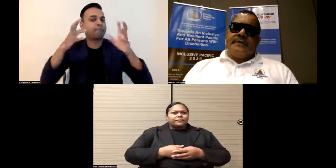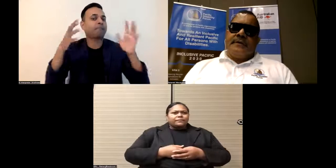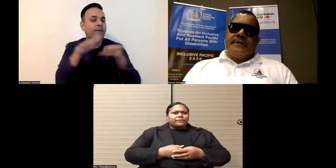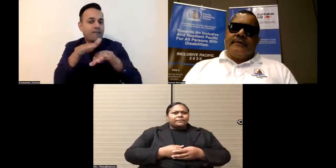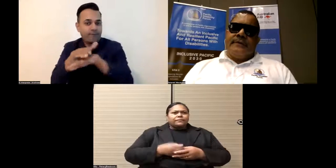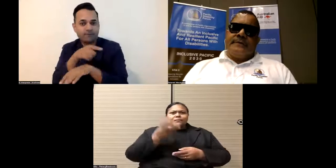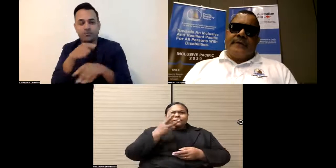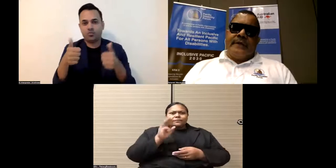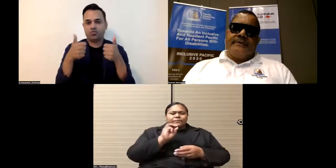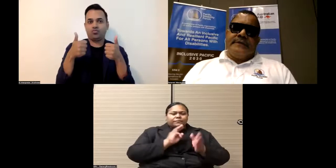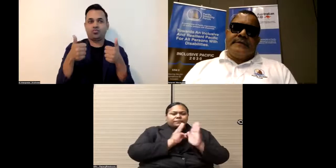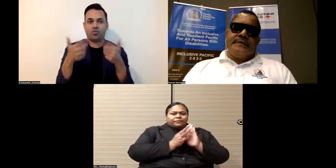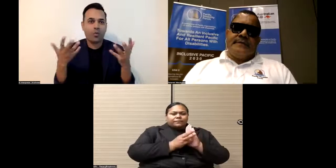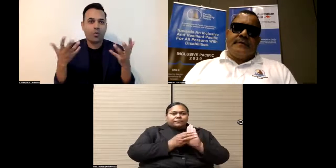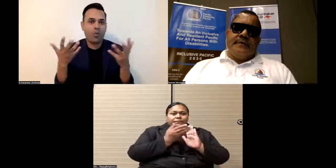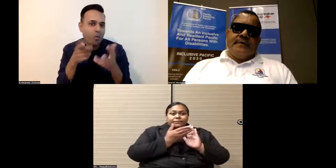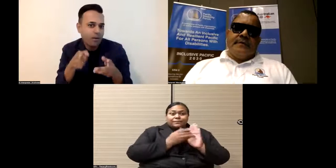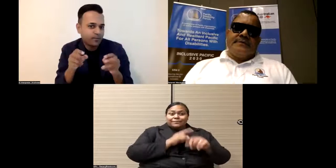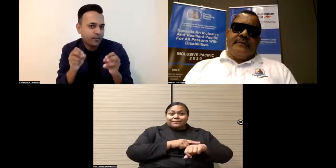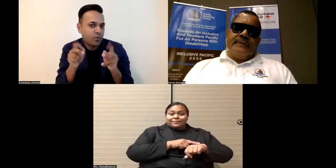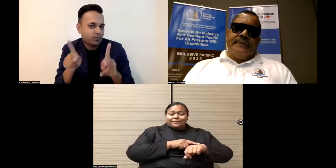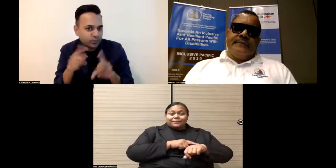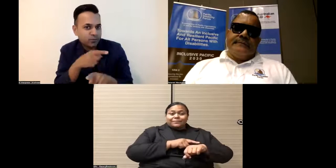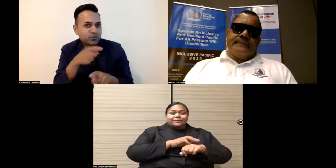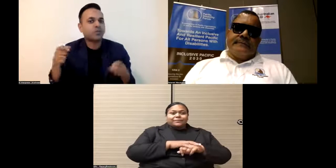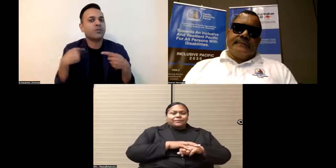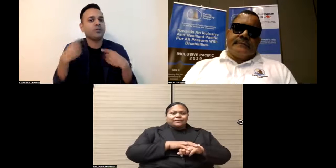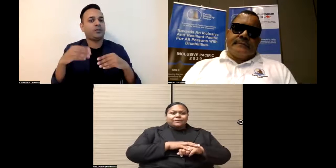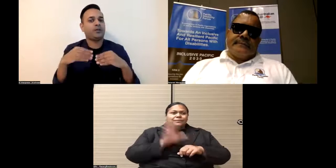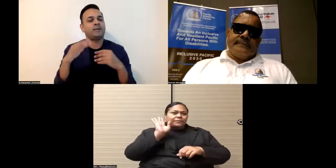moderators from each of the breakout session on some